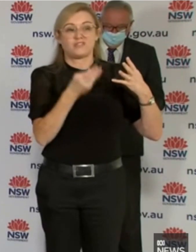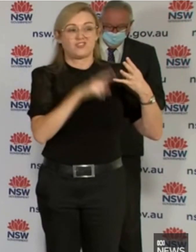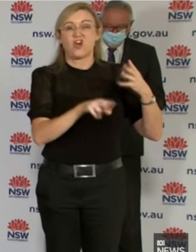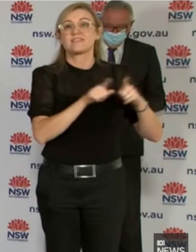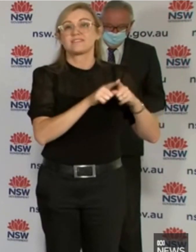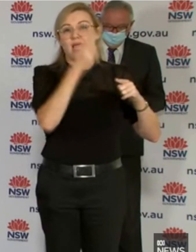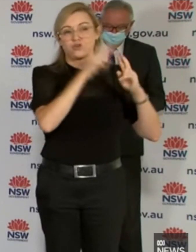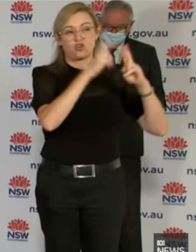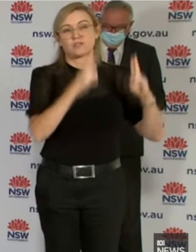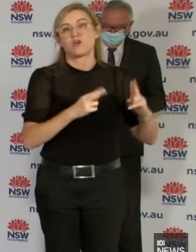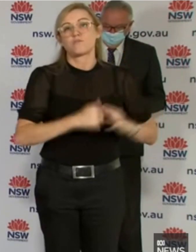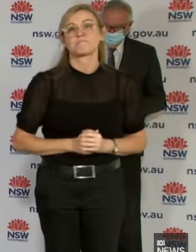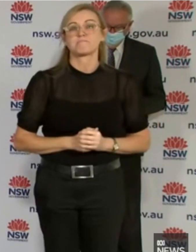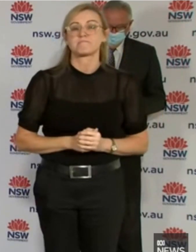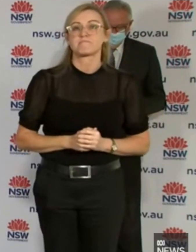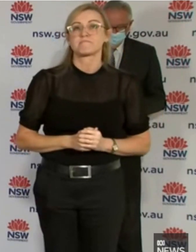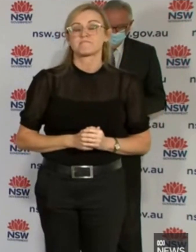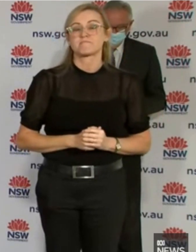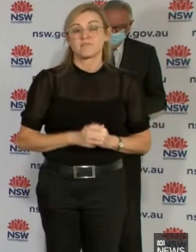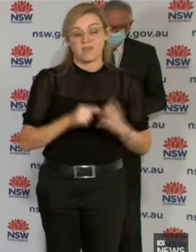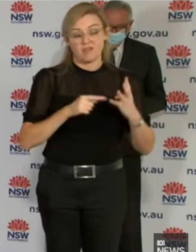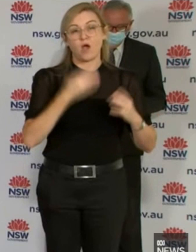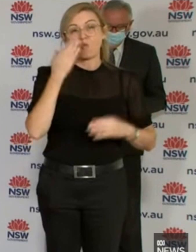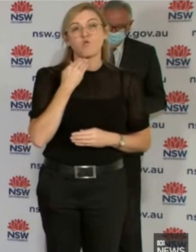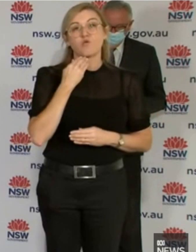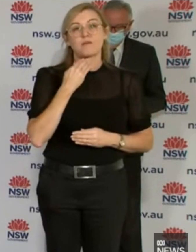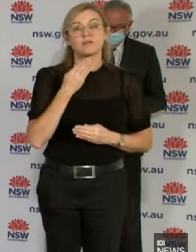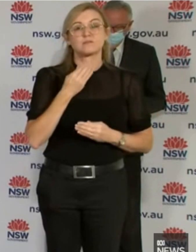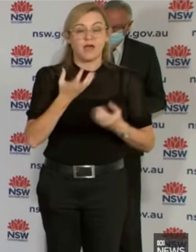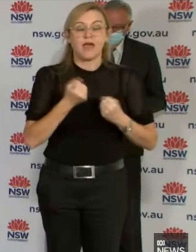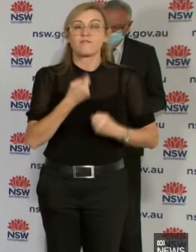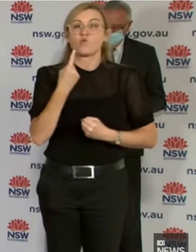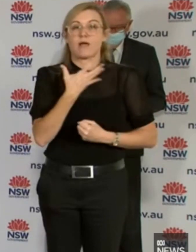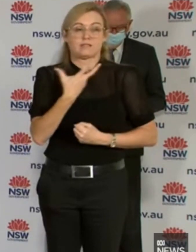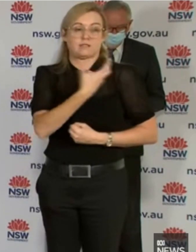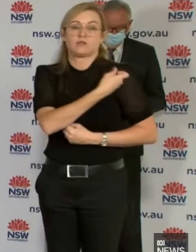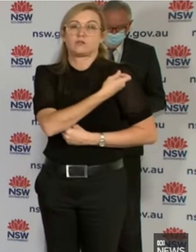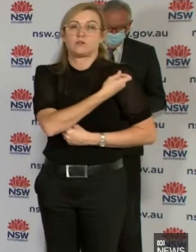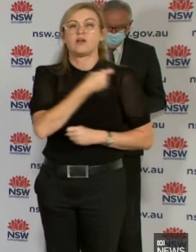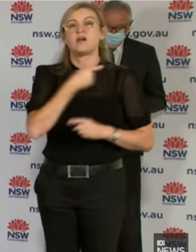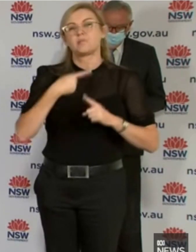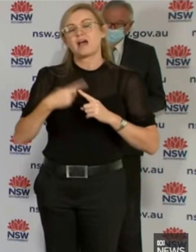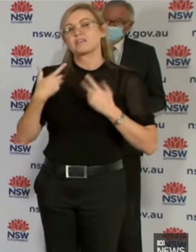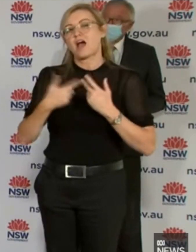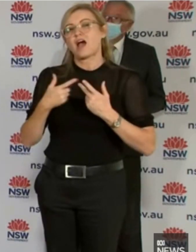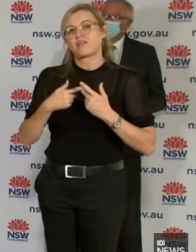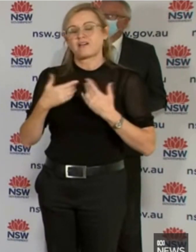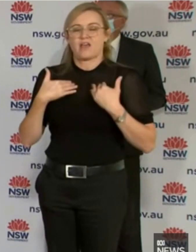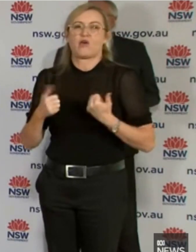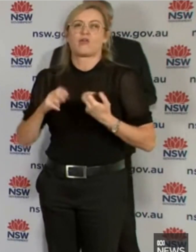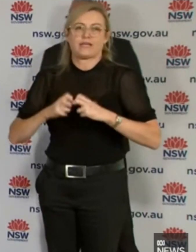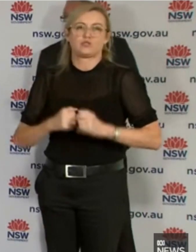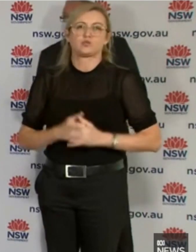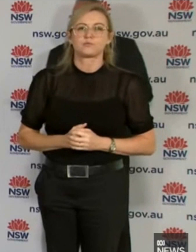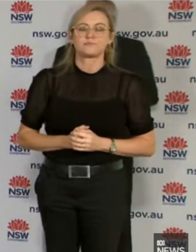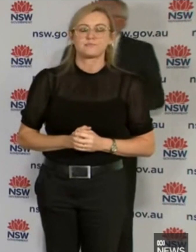this facility. She had received 1 dose of a COVID vaccine and had some significant underlying health